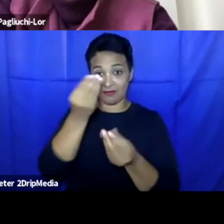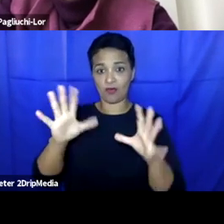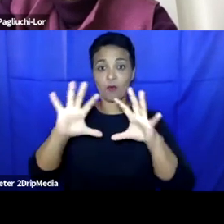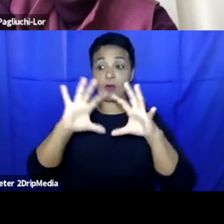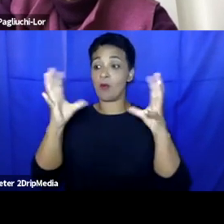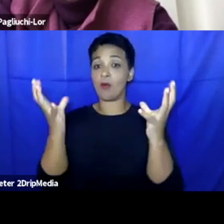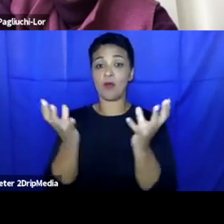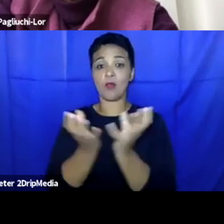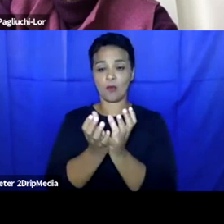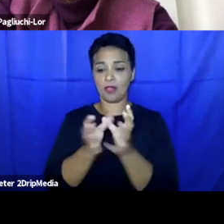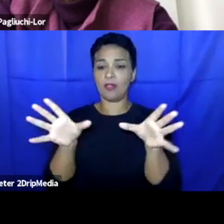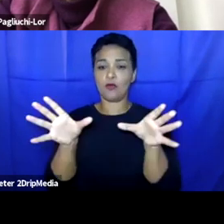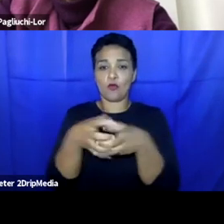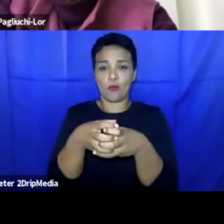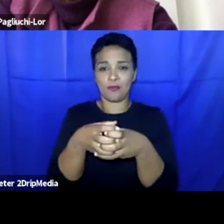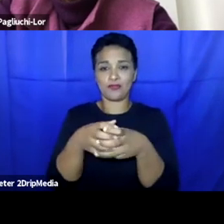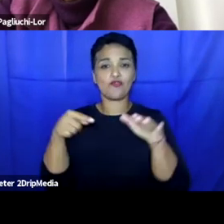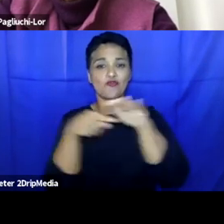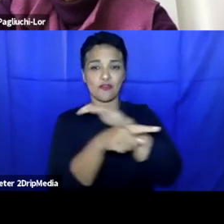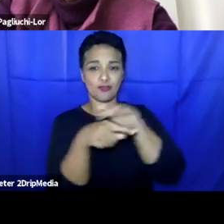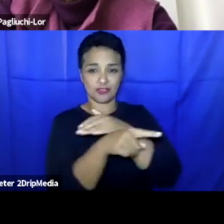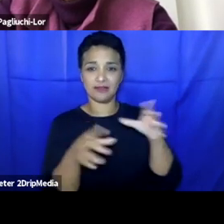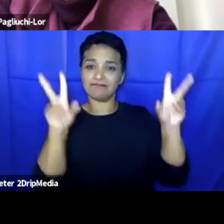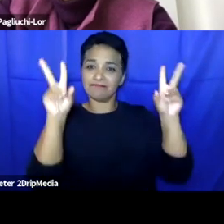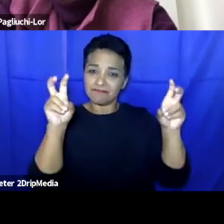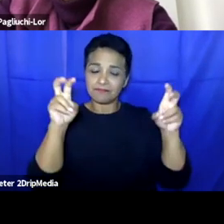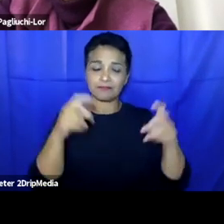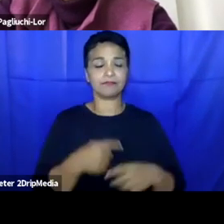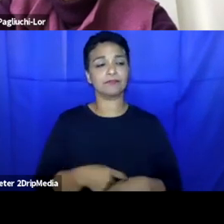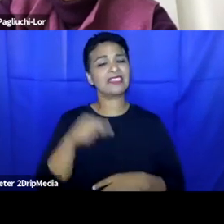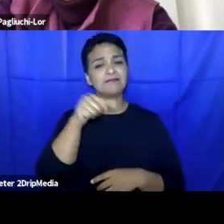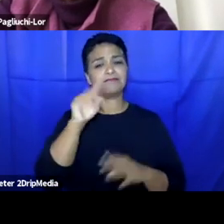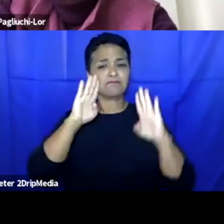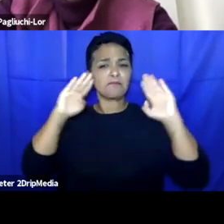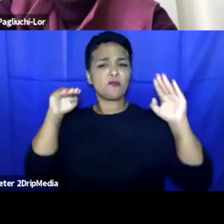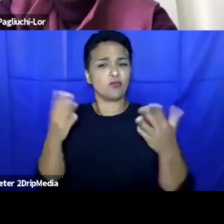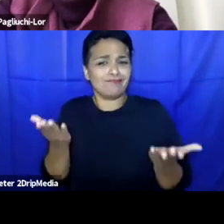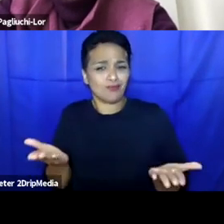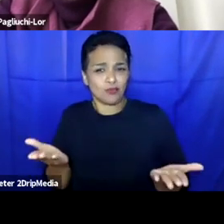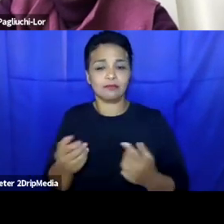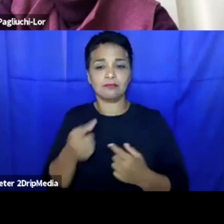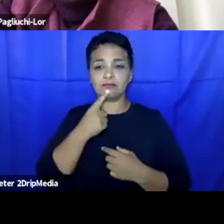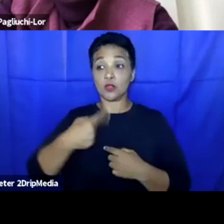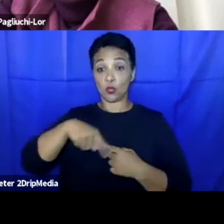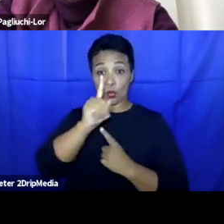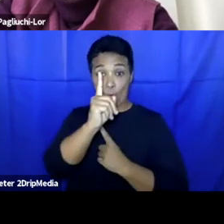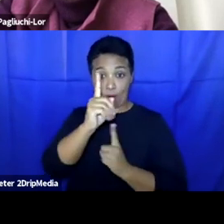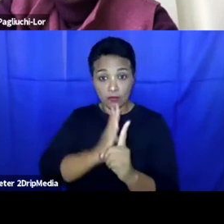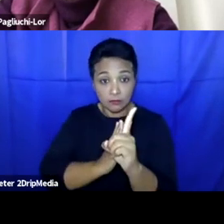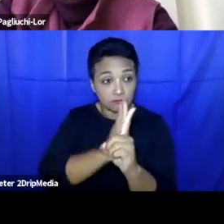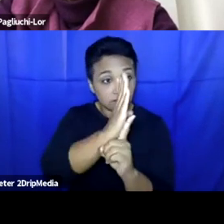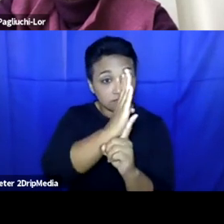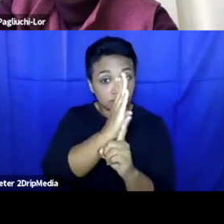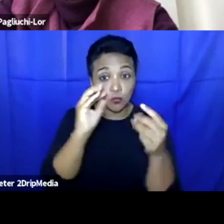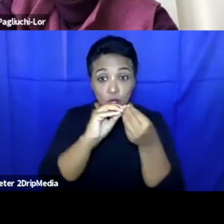Refugees, which talks about this more holistic approach so that there is